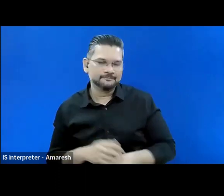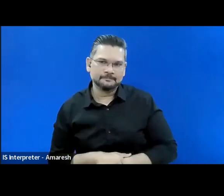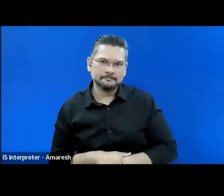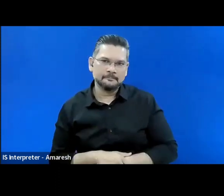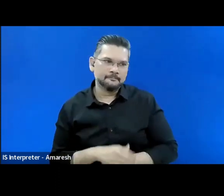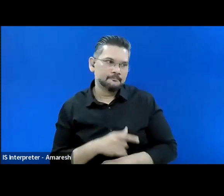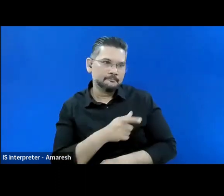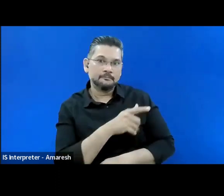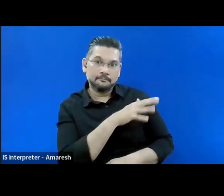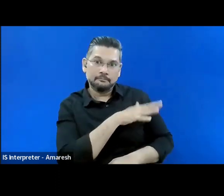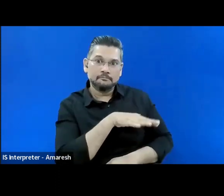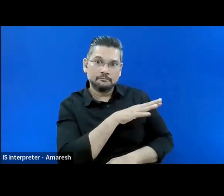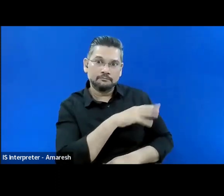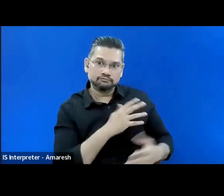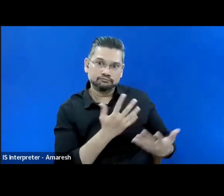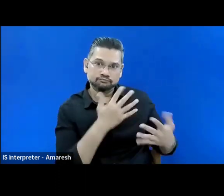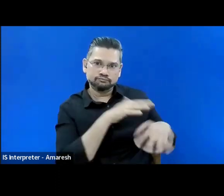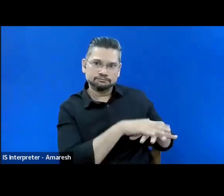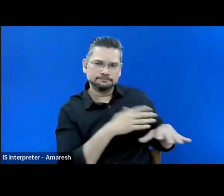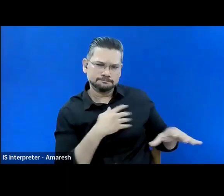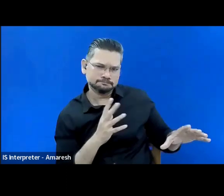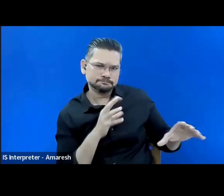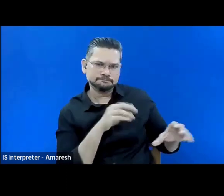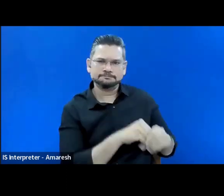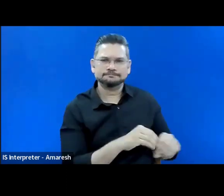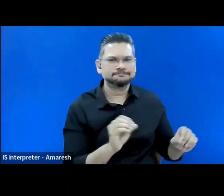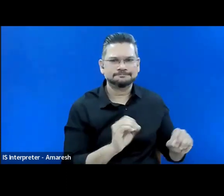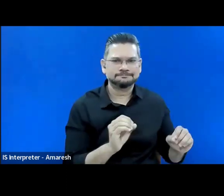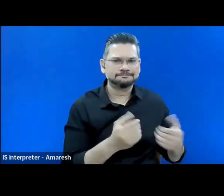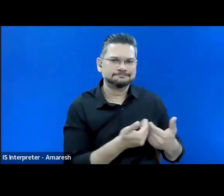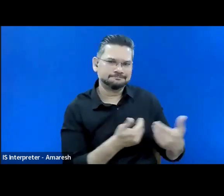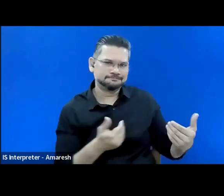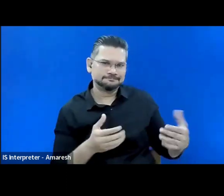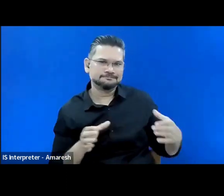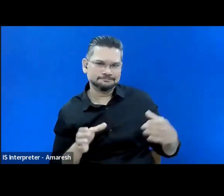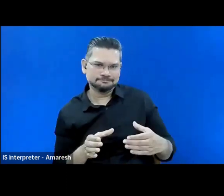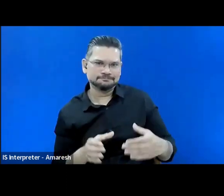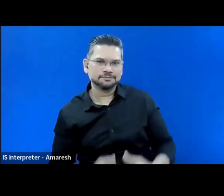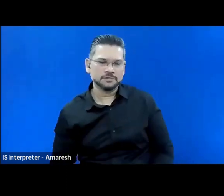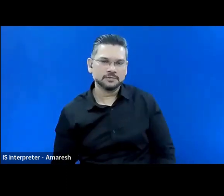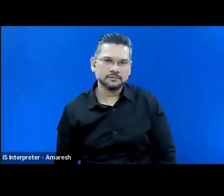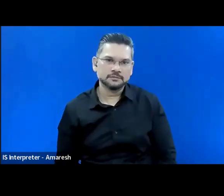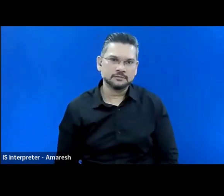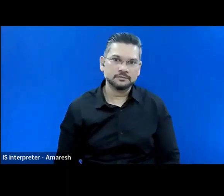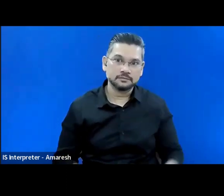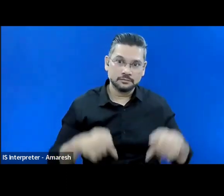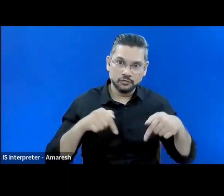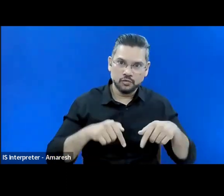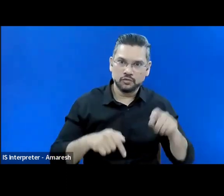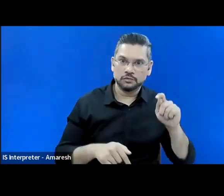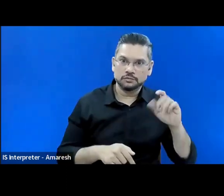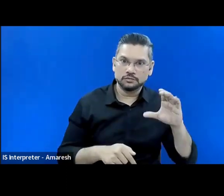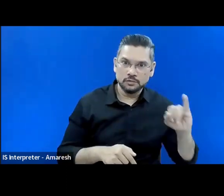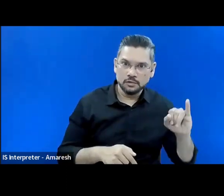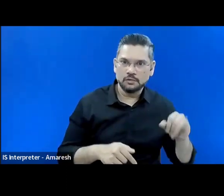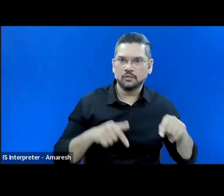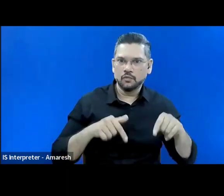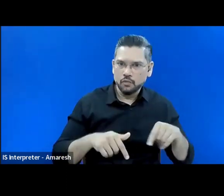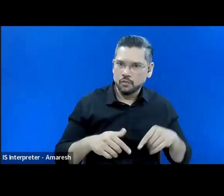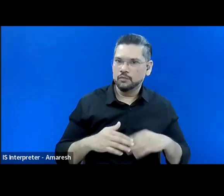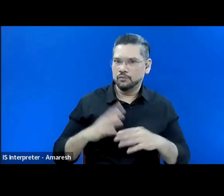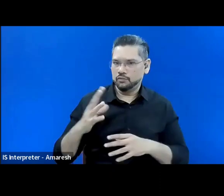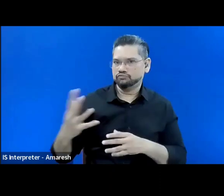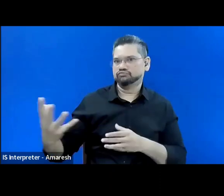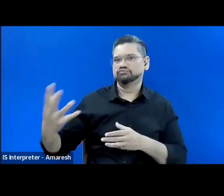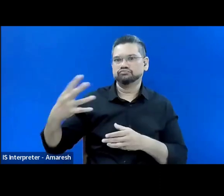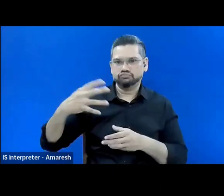in the mainstream. Like this platform is such a great platform where TCI has initiated inclusion in true